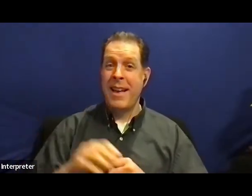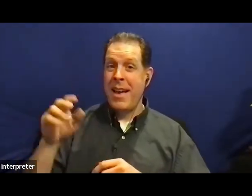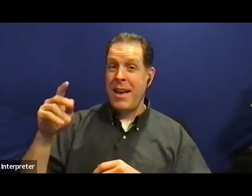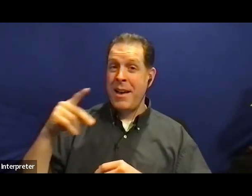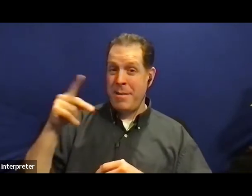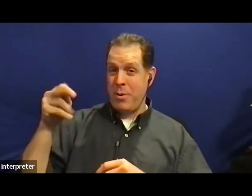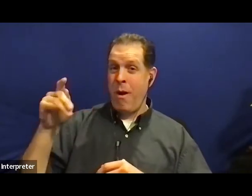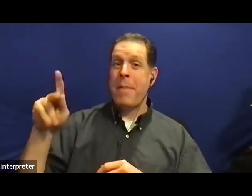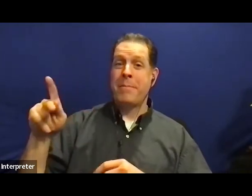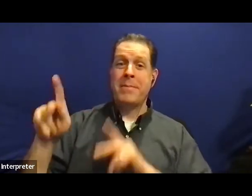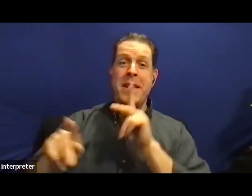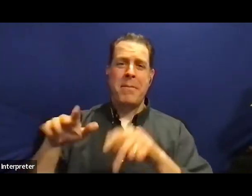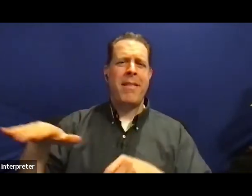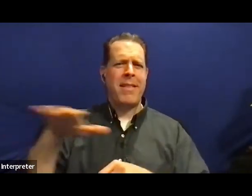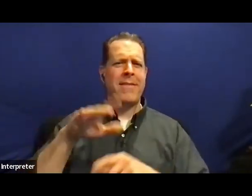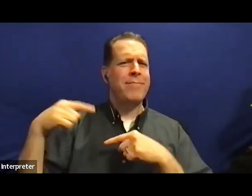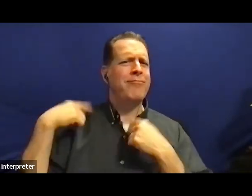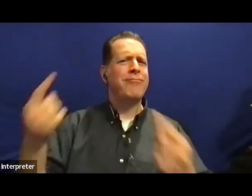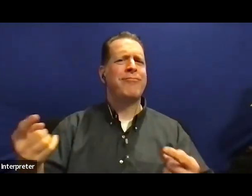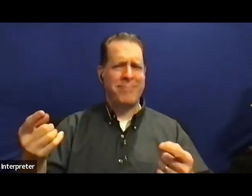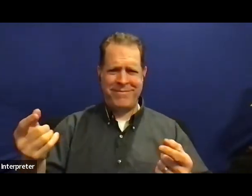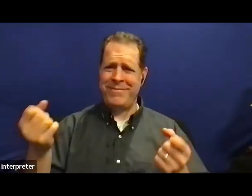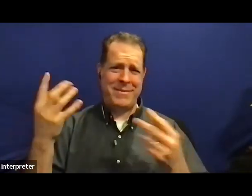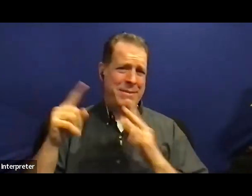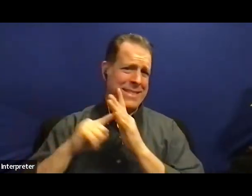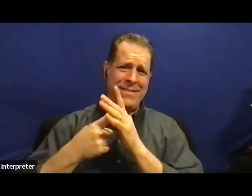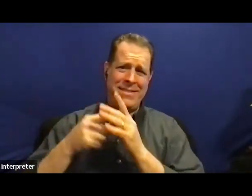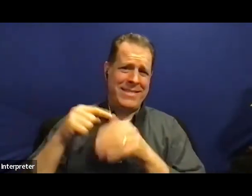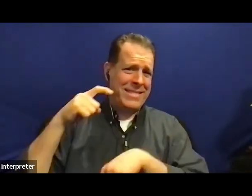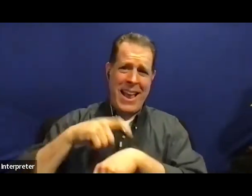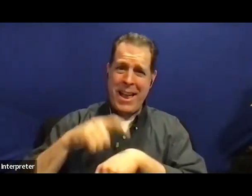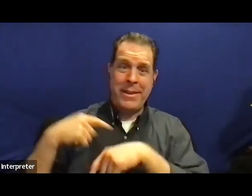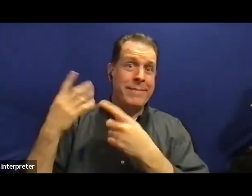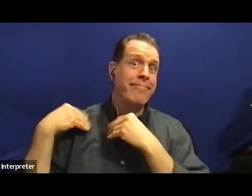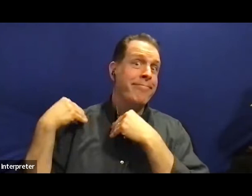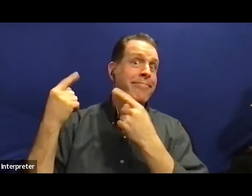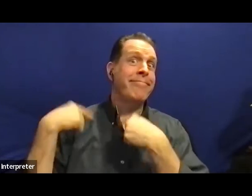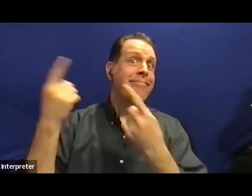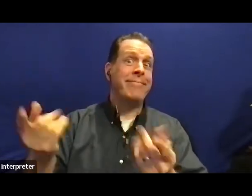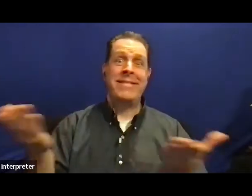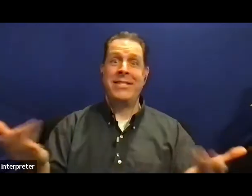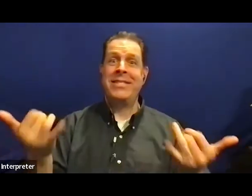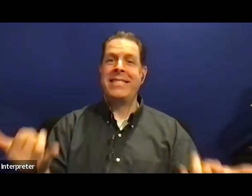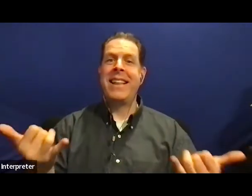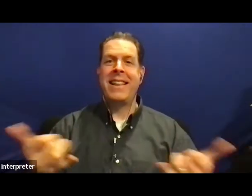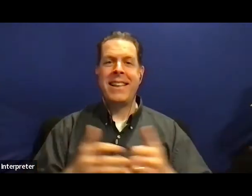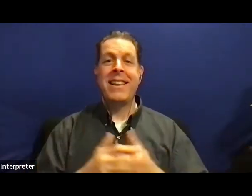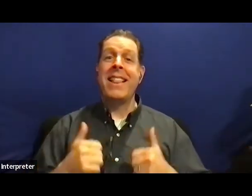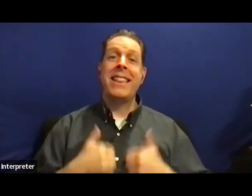lived on and stewarded these lands since the beginning of time and continue to live here today. They live,